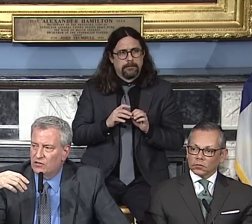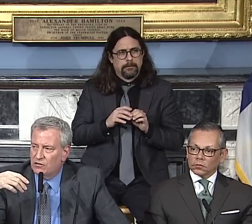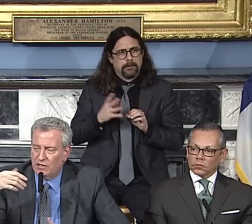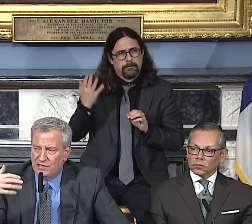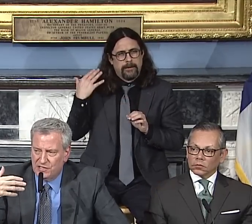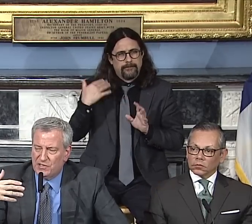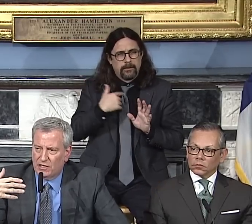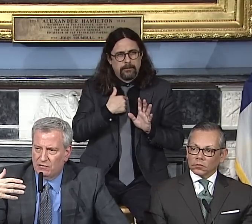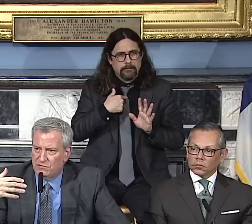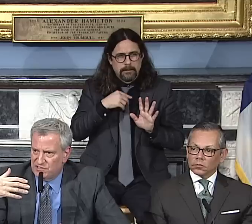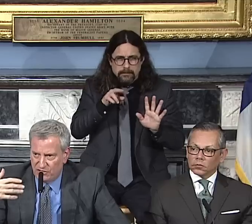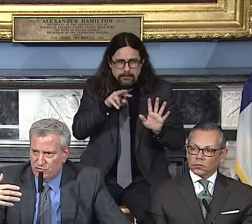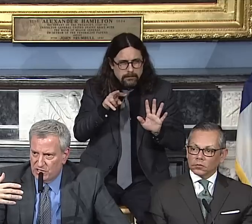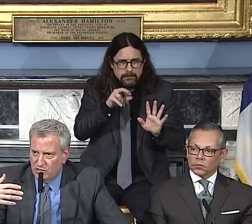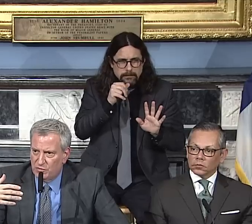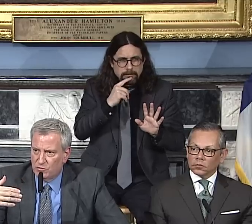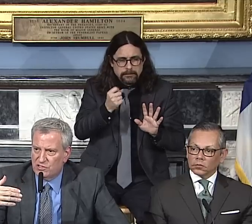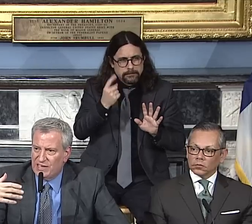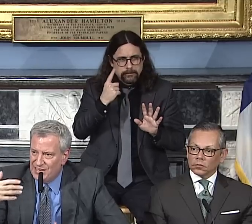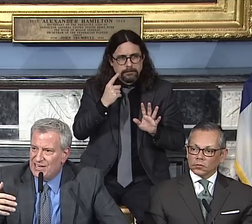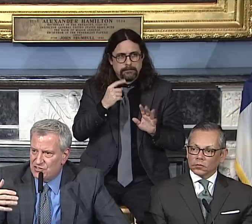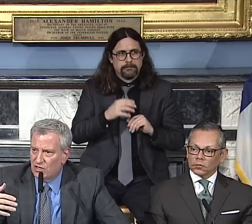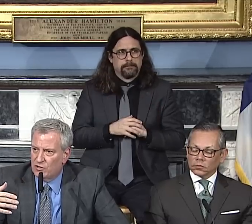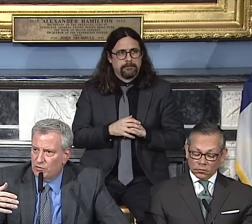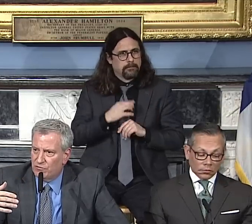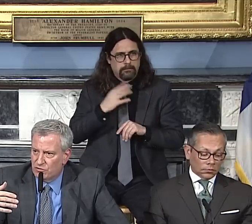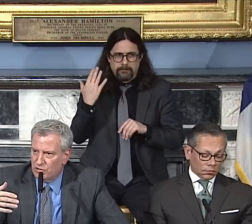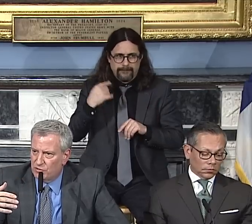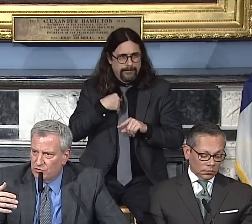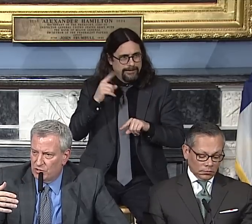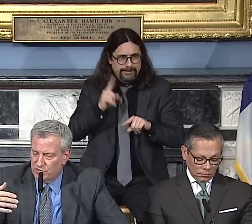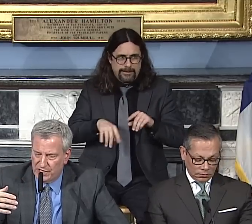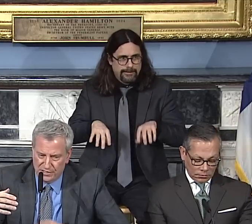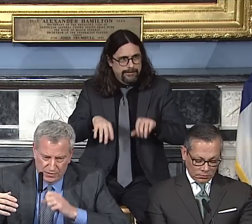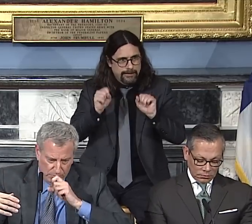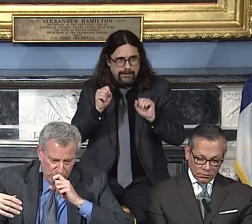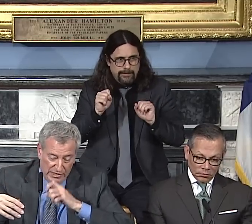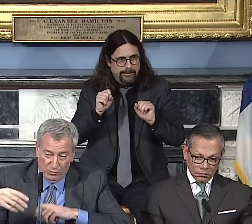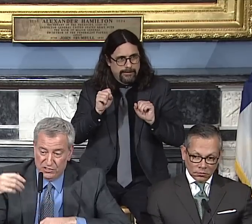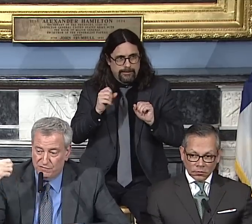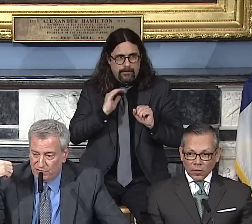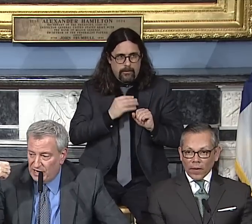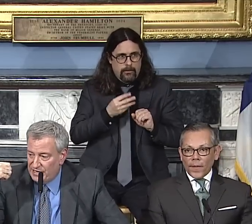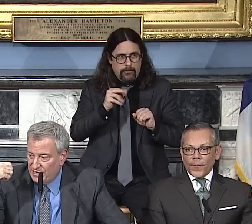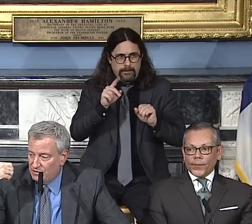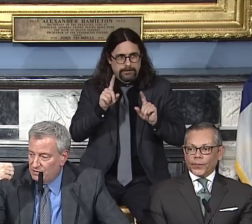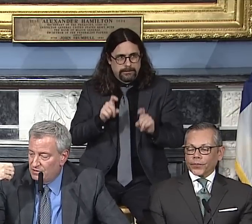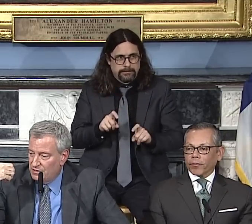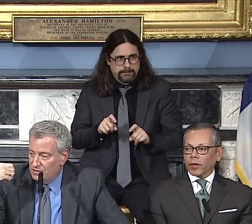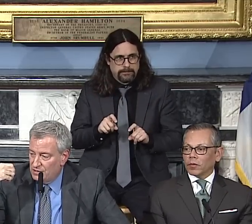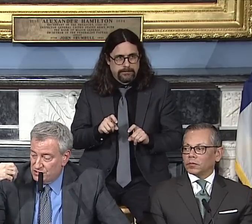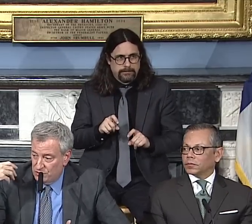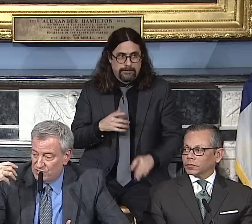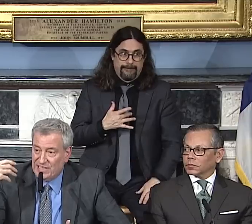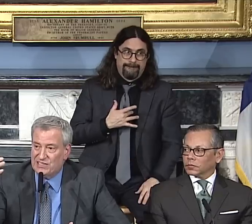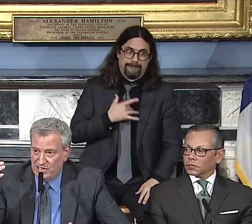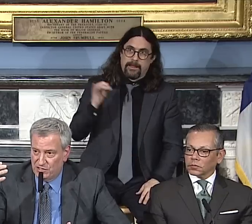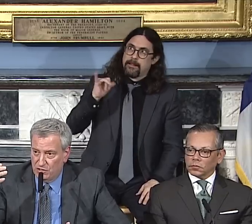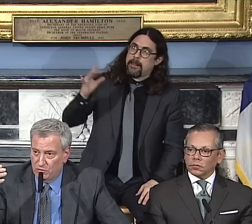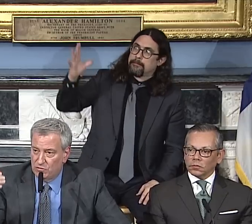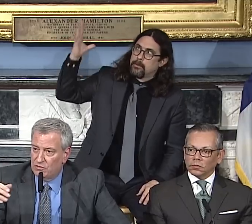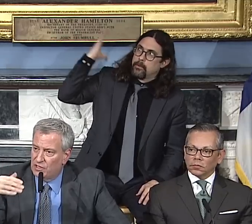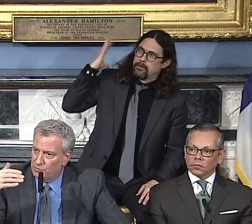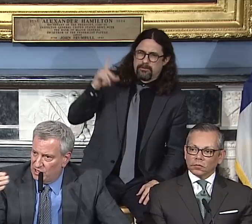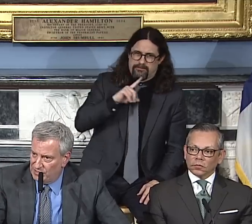not until, it seems like a century ago, but it was 10 days ago that we first were able to do our own tests. It was Friday, so 6